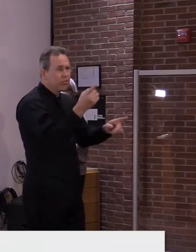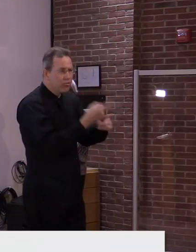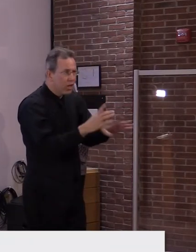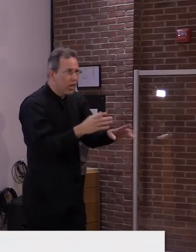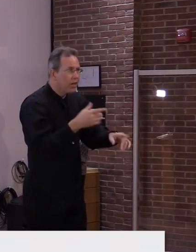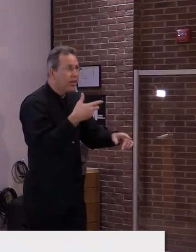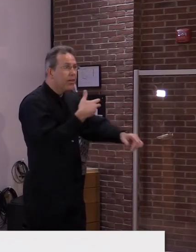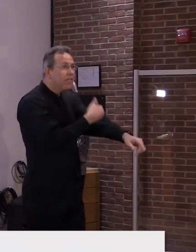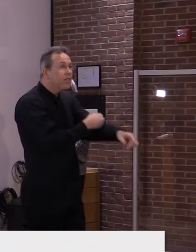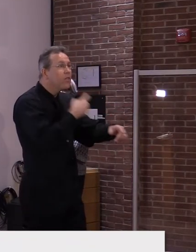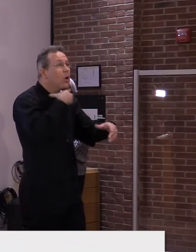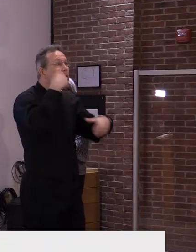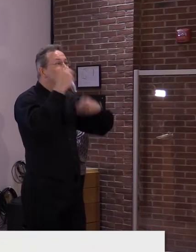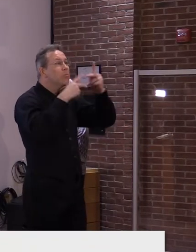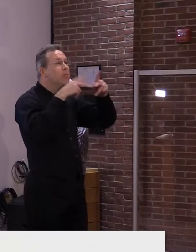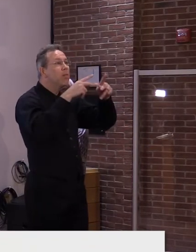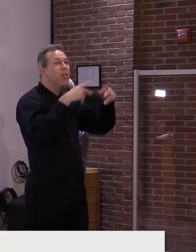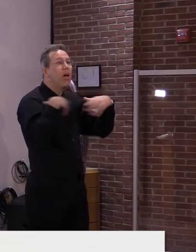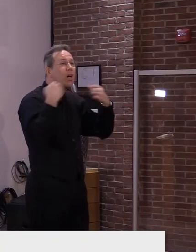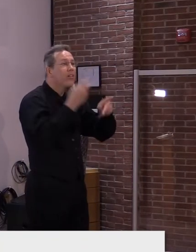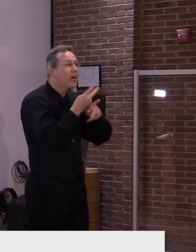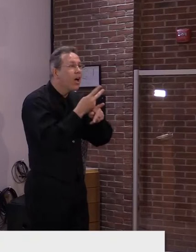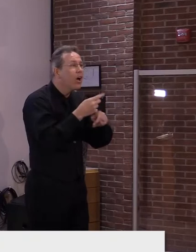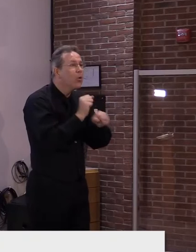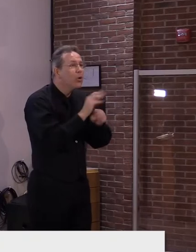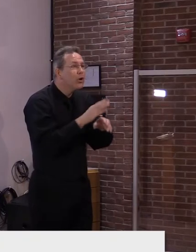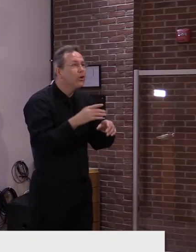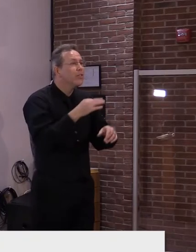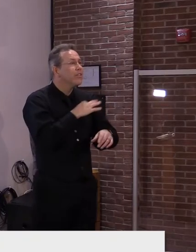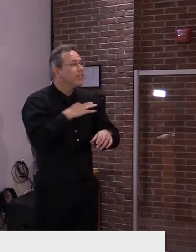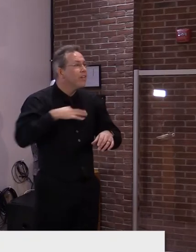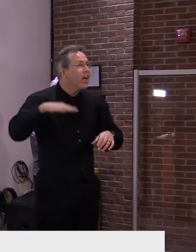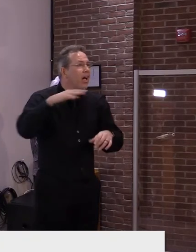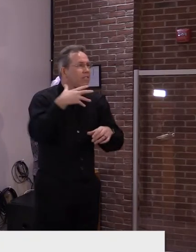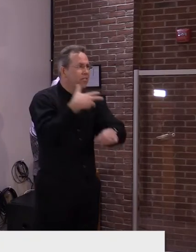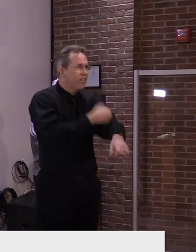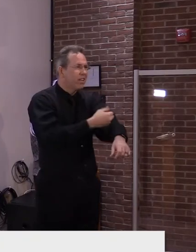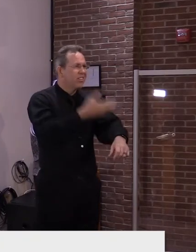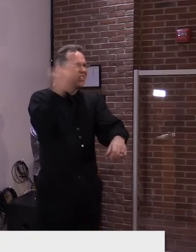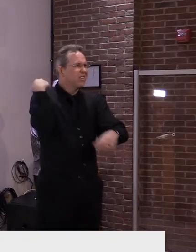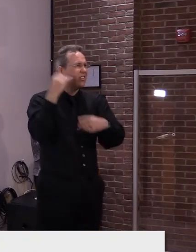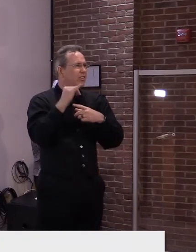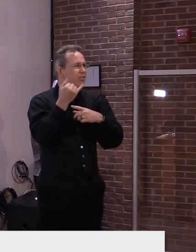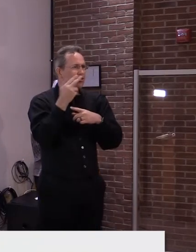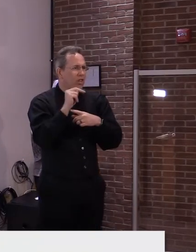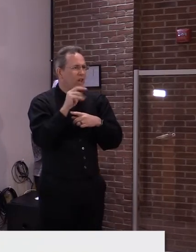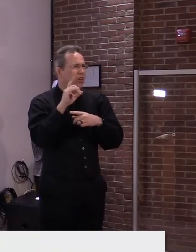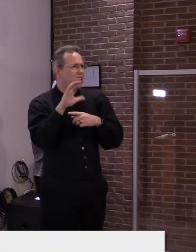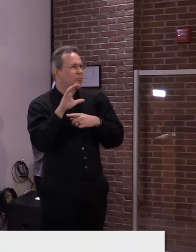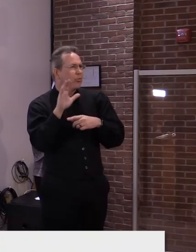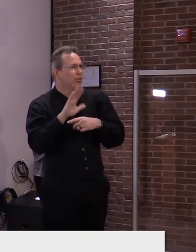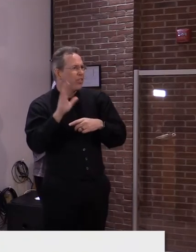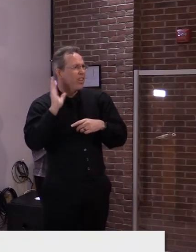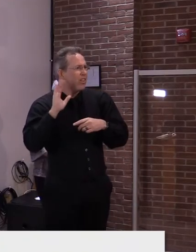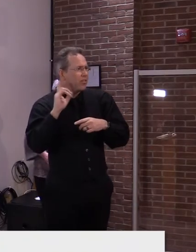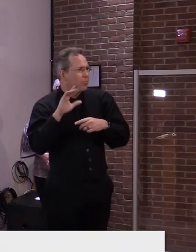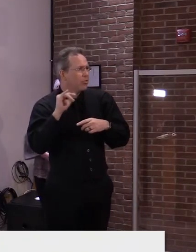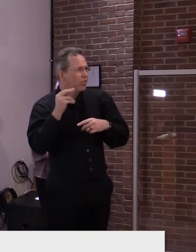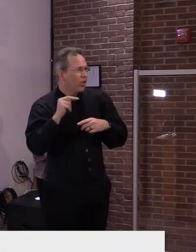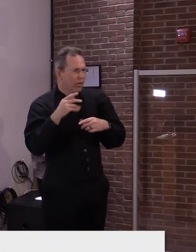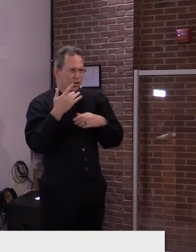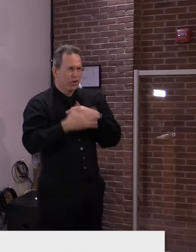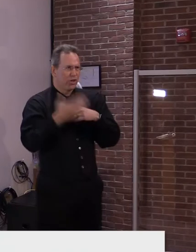worker workforce got their dose in January, people who got their doses as part of the studies got them much earlier